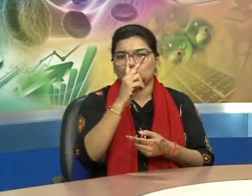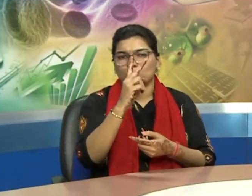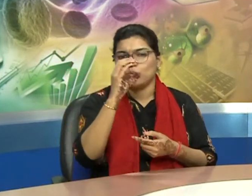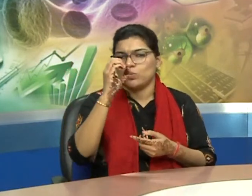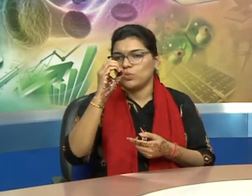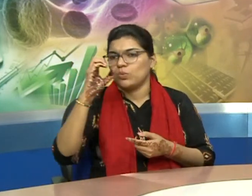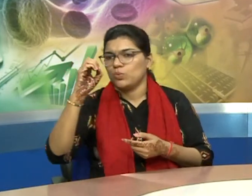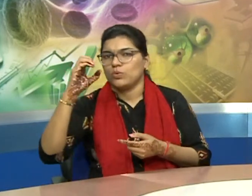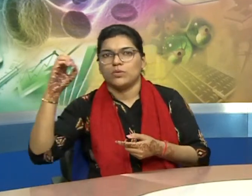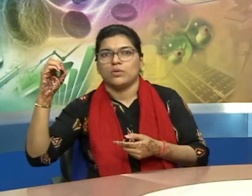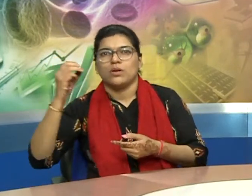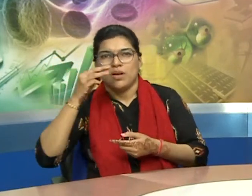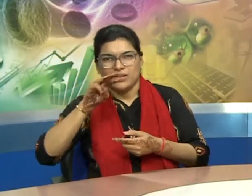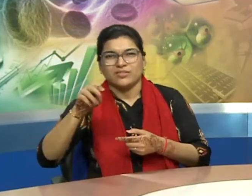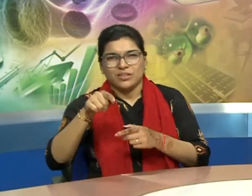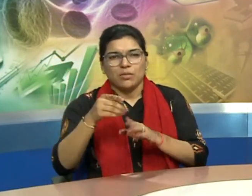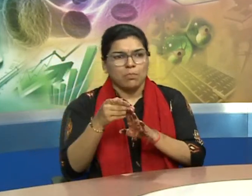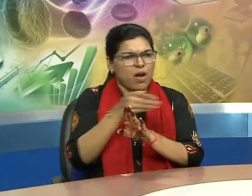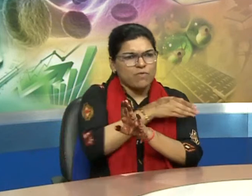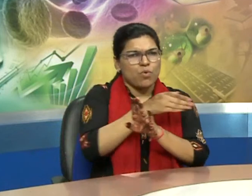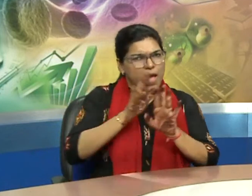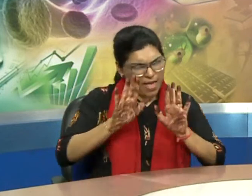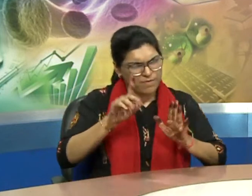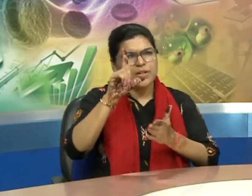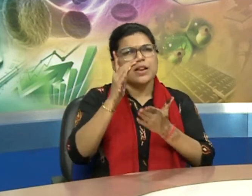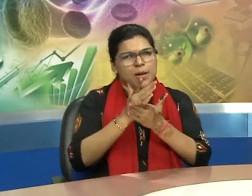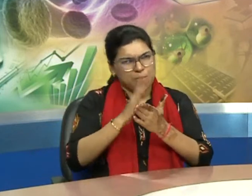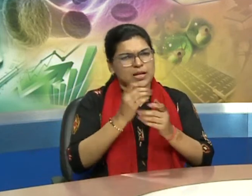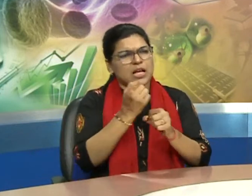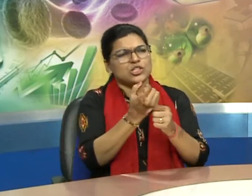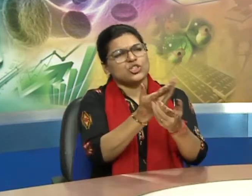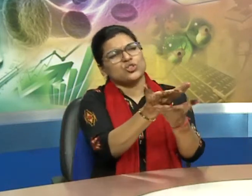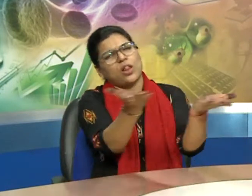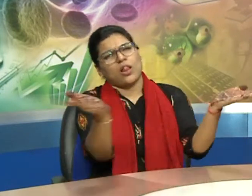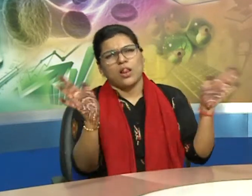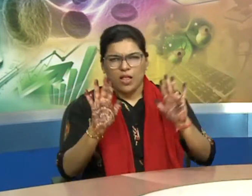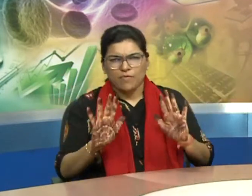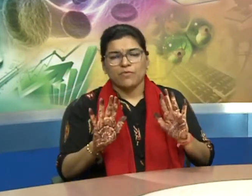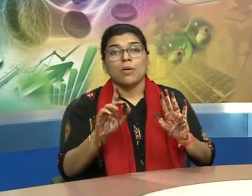The special libraries came into existence in the 20th century.